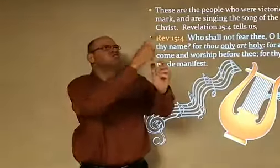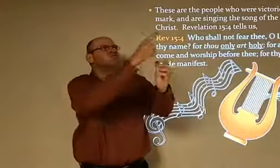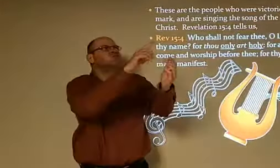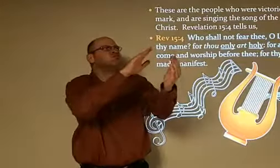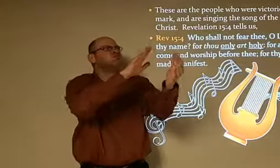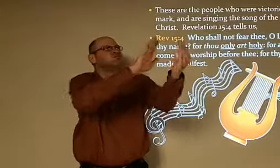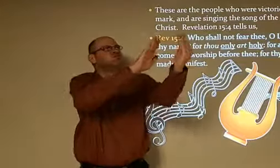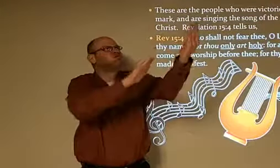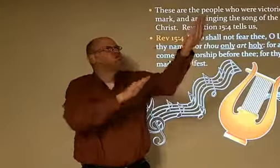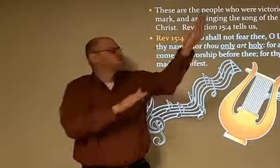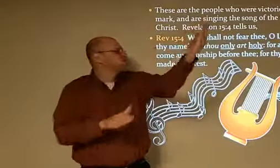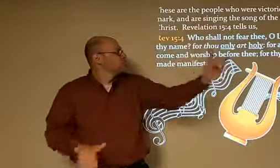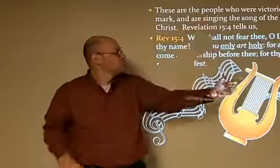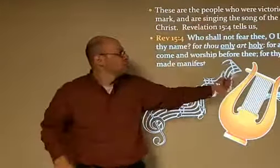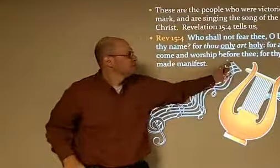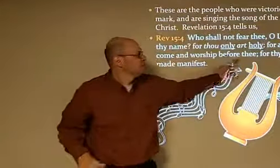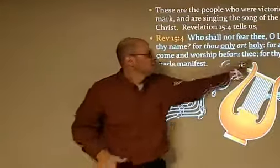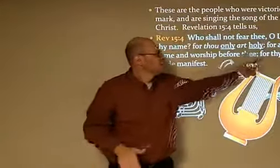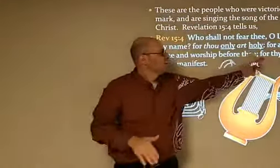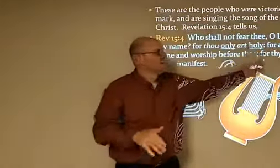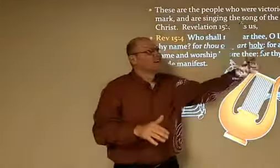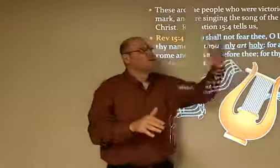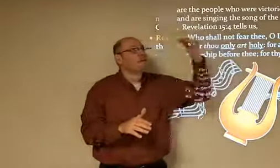and worship before thee.